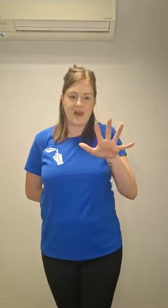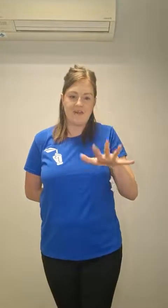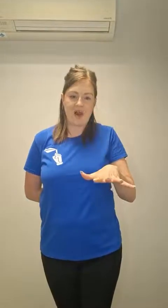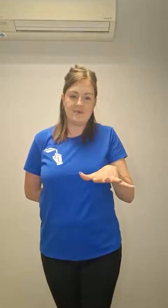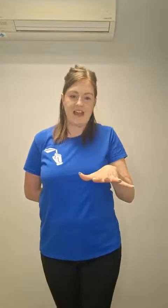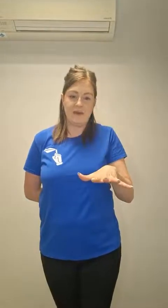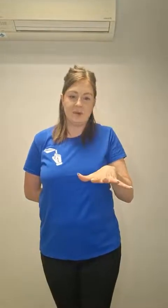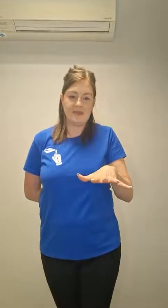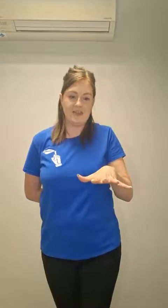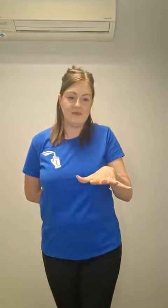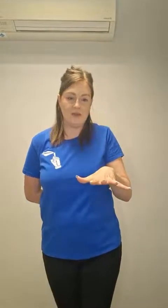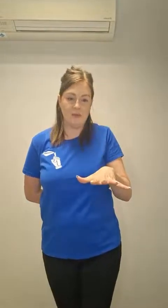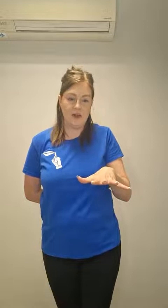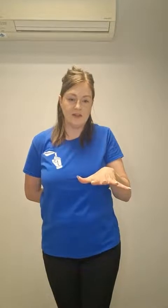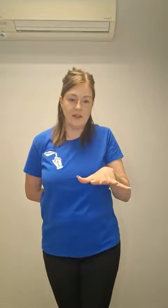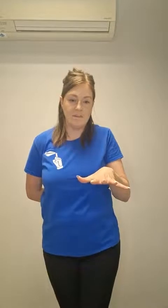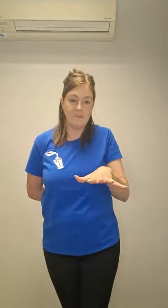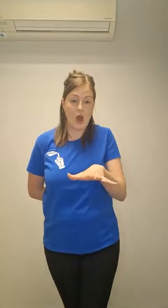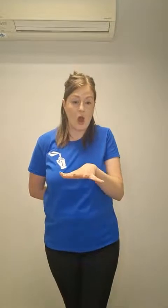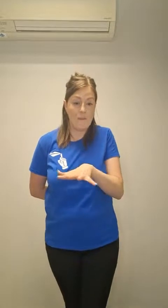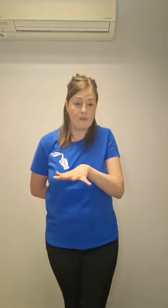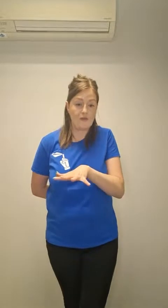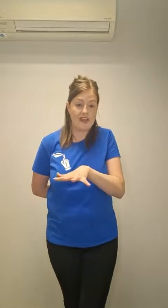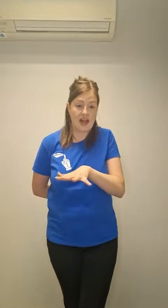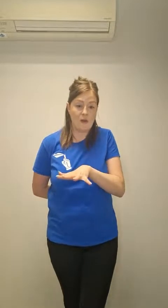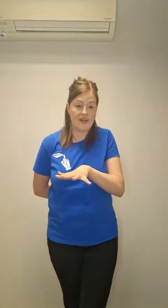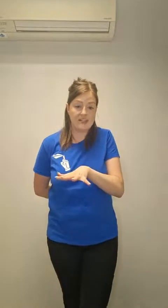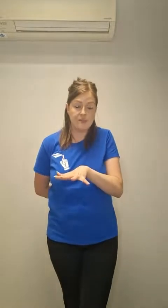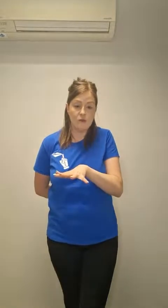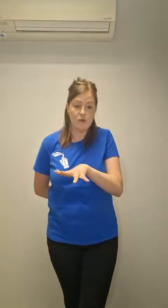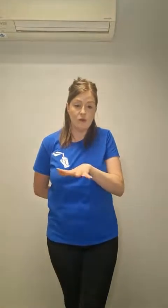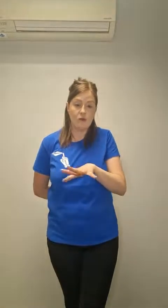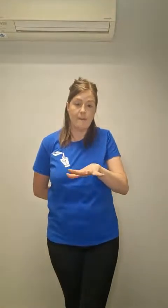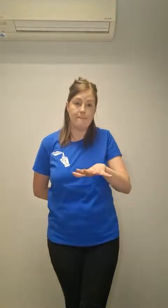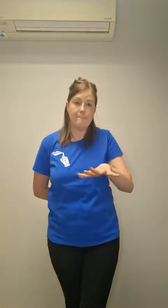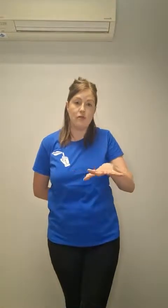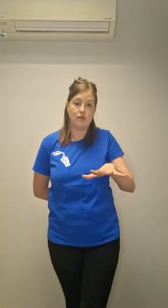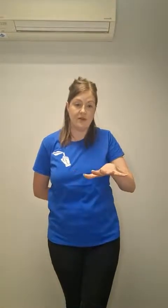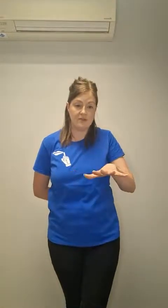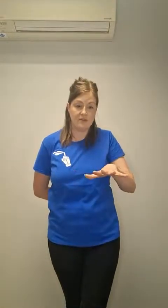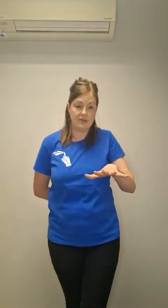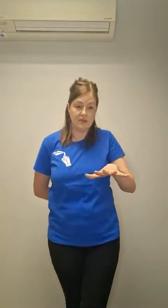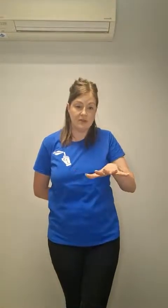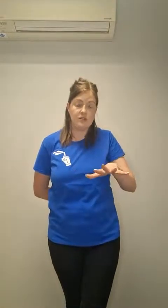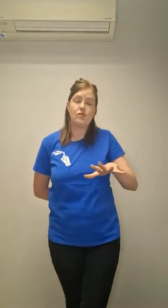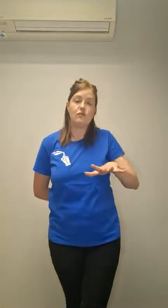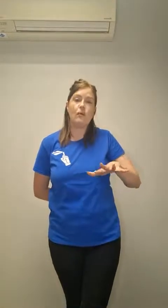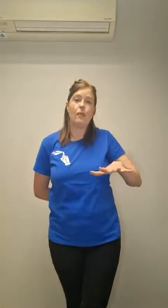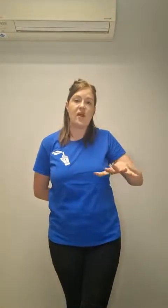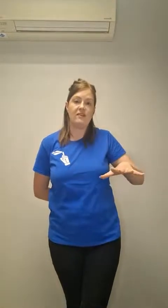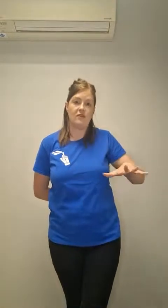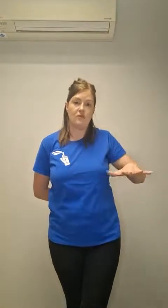palm down, pointing forward, arm moves out in a smooth movement, smooth wavy